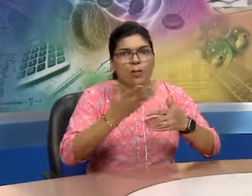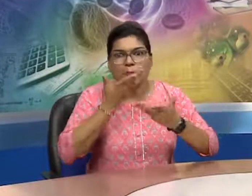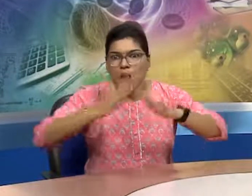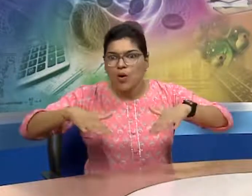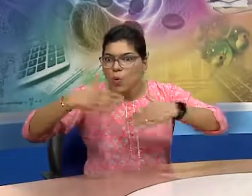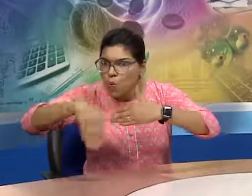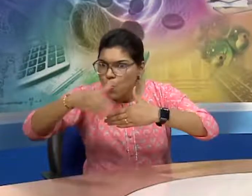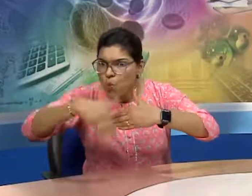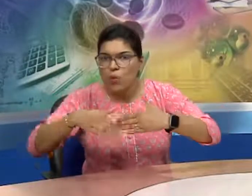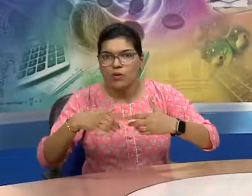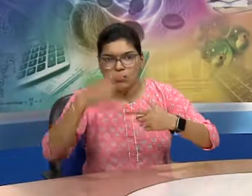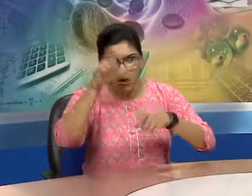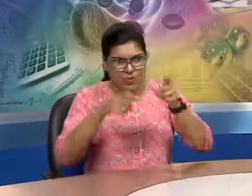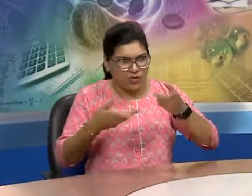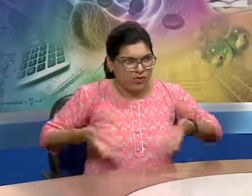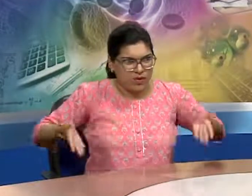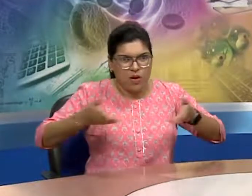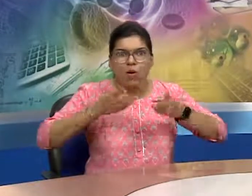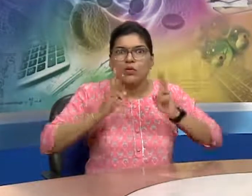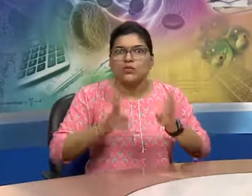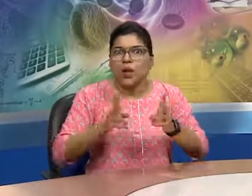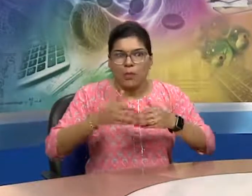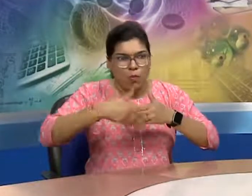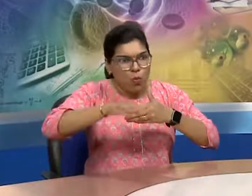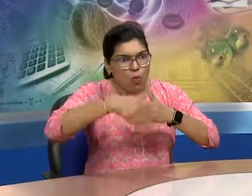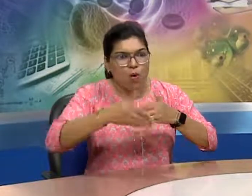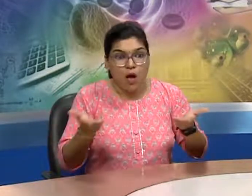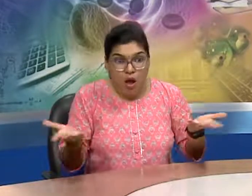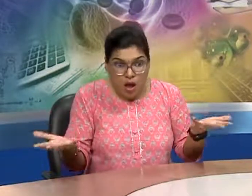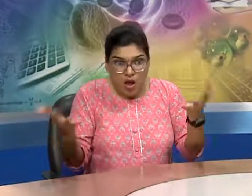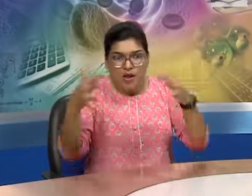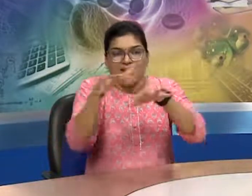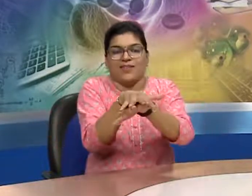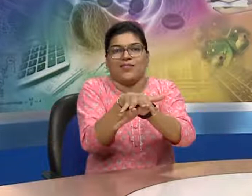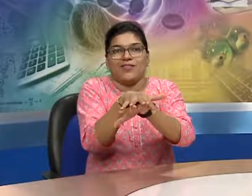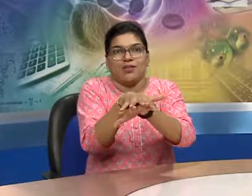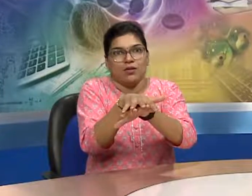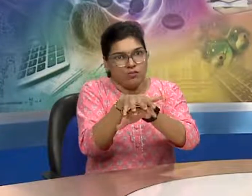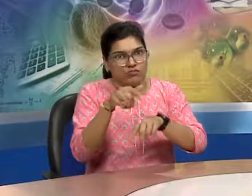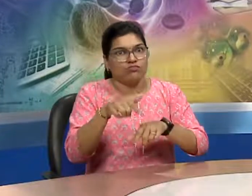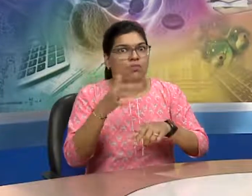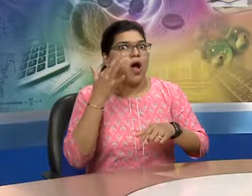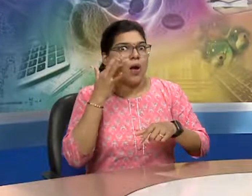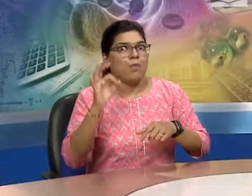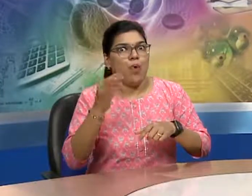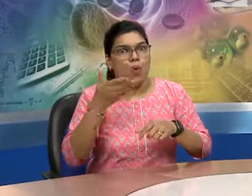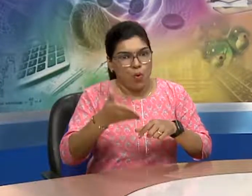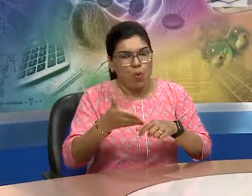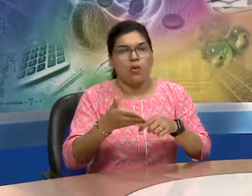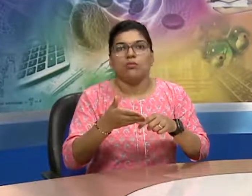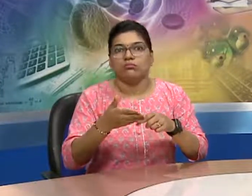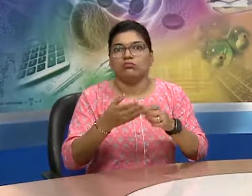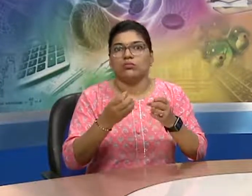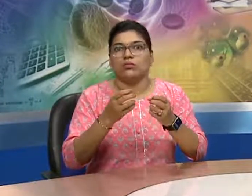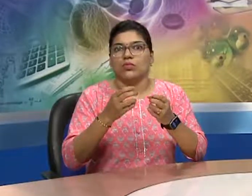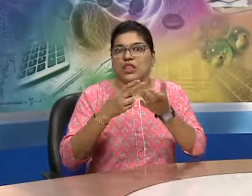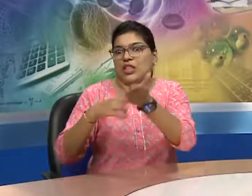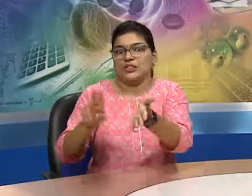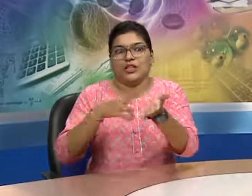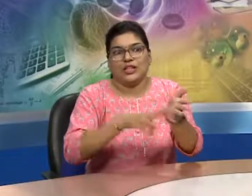components? The components can be biotic and abiotic components. So the relationship between